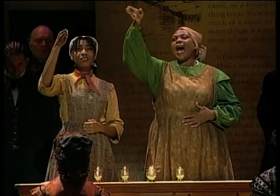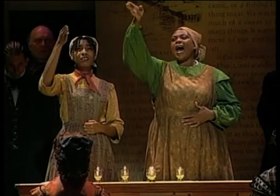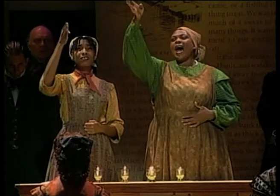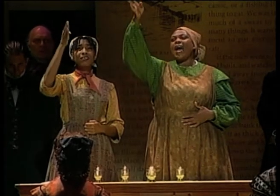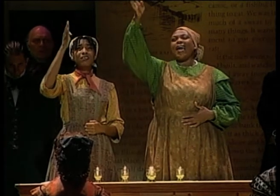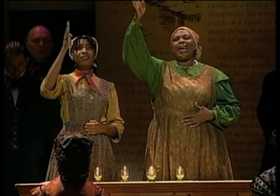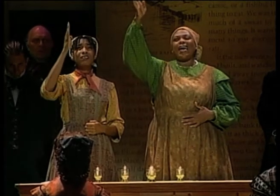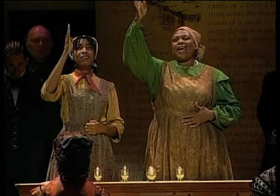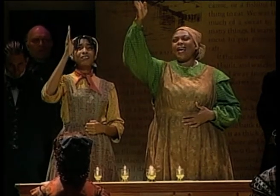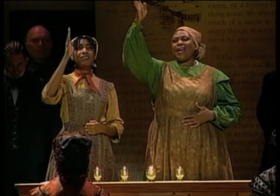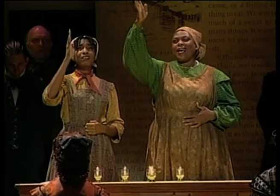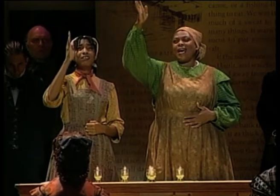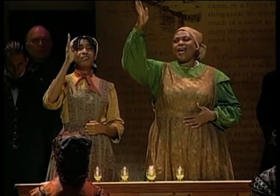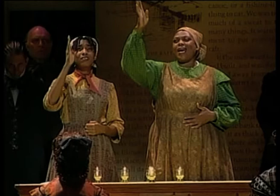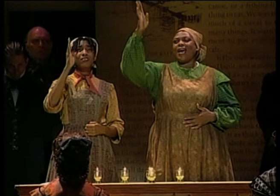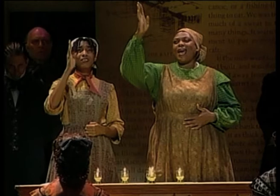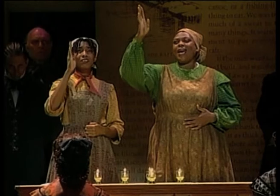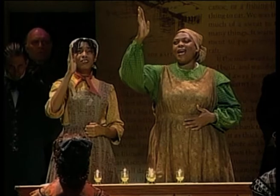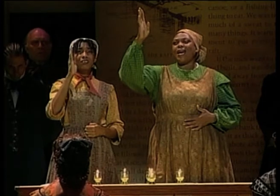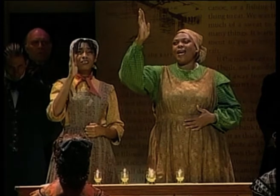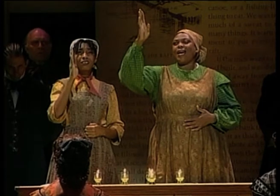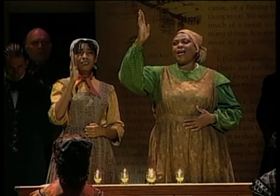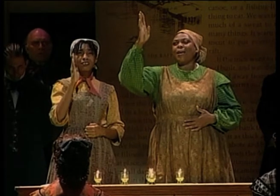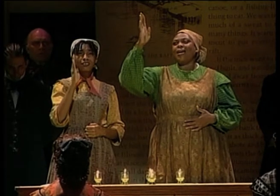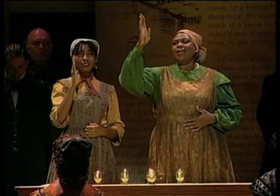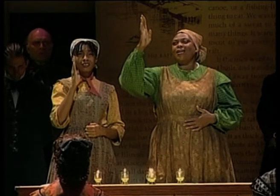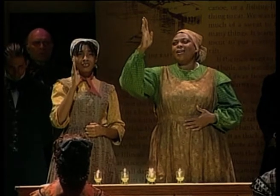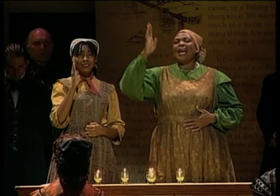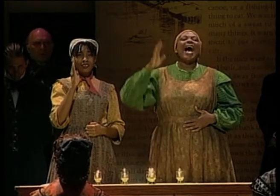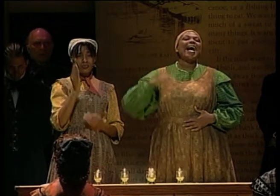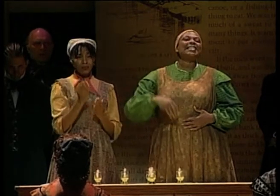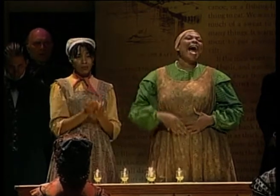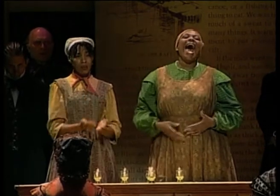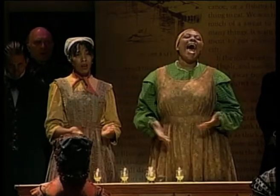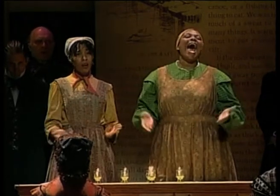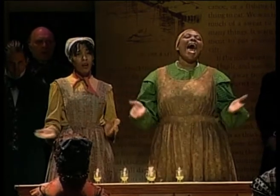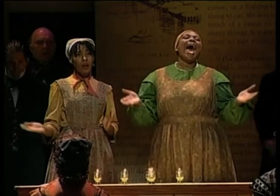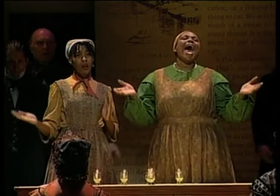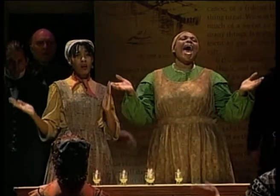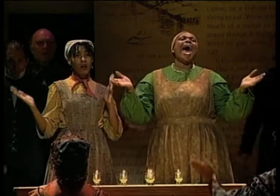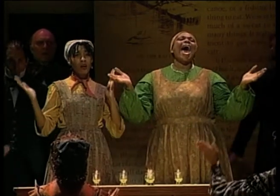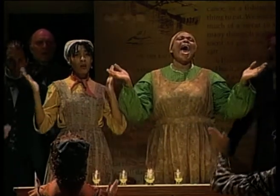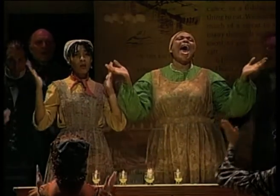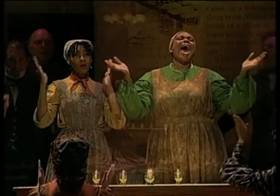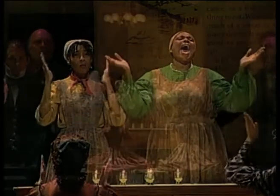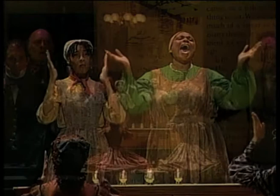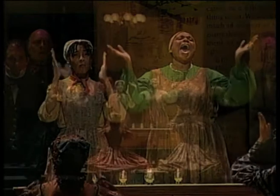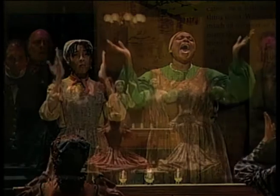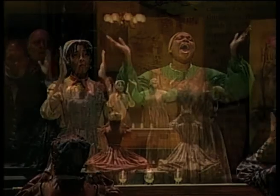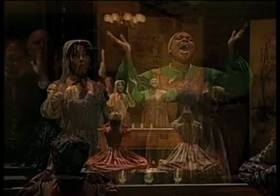The show is cleverly directed and choreographed by Jeff Calhoun and was first seen at Los Angeles Deaf West Theatre Company, a